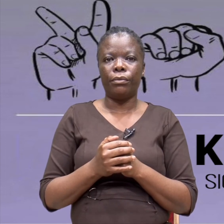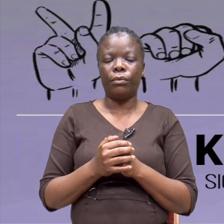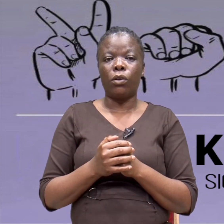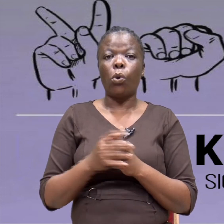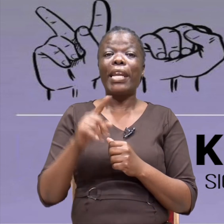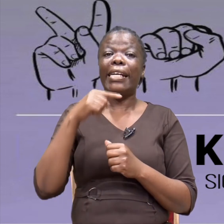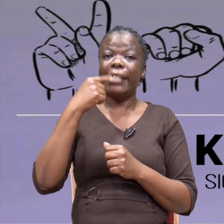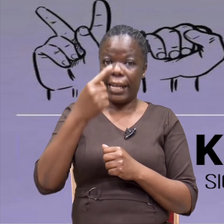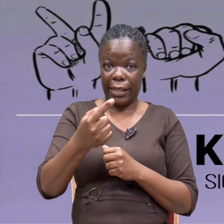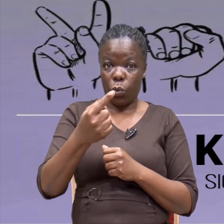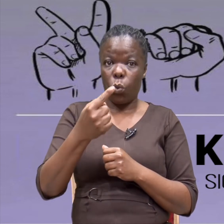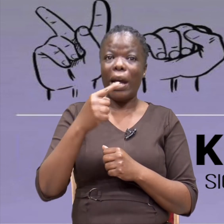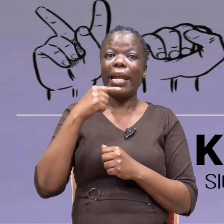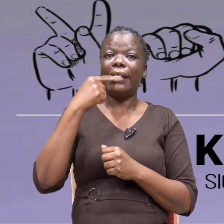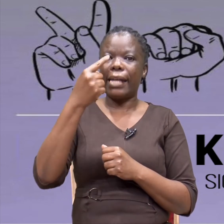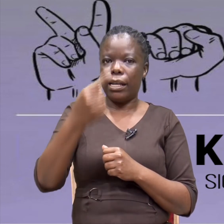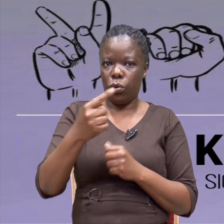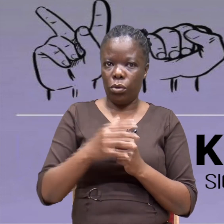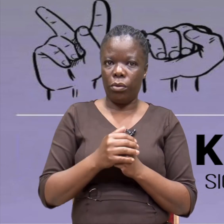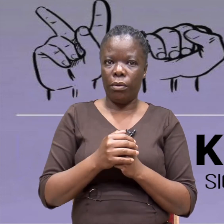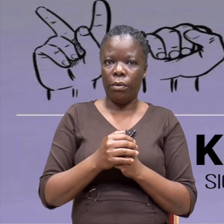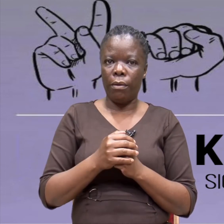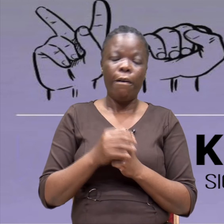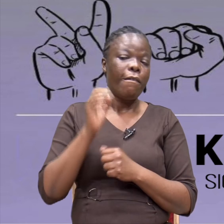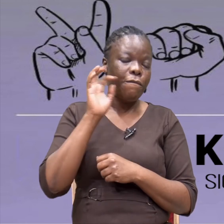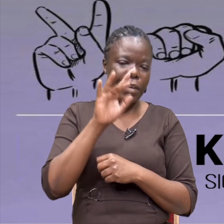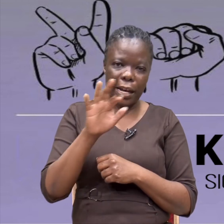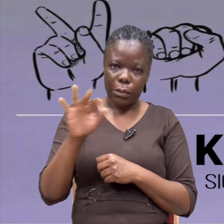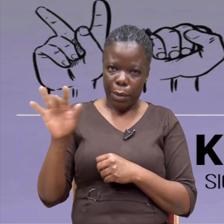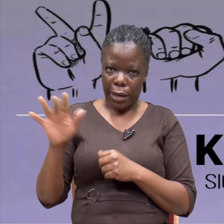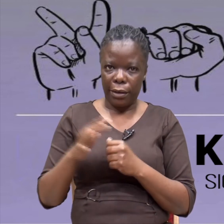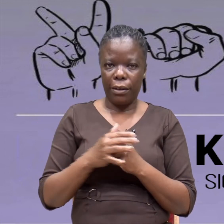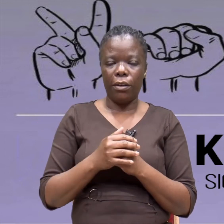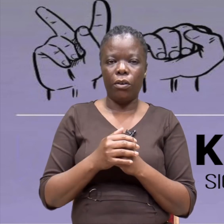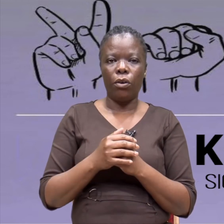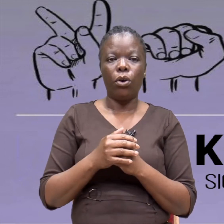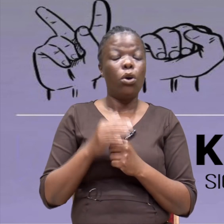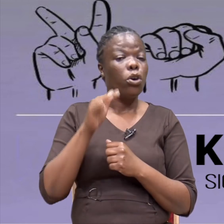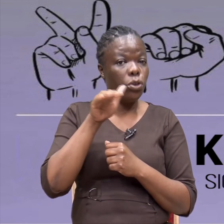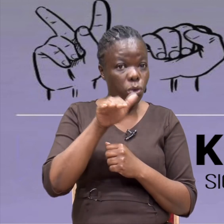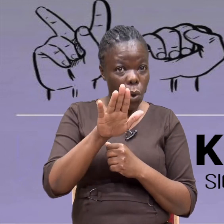So when I tell you finger spell your